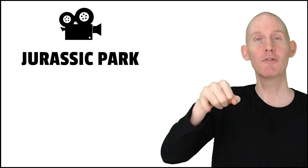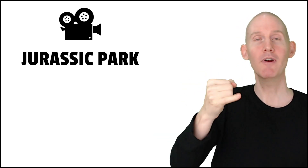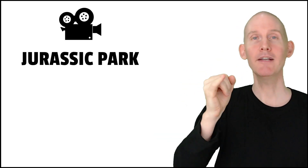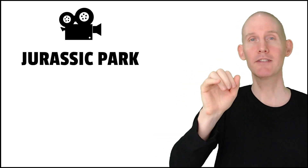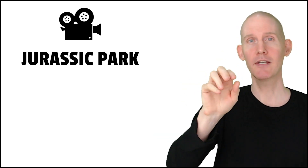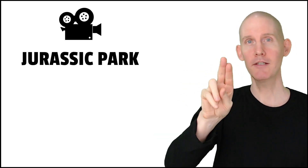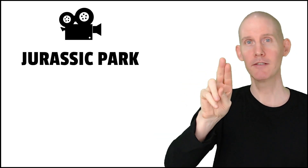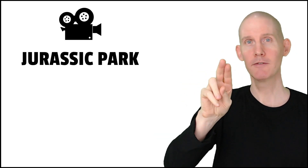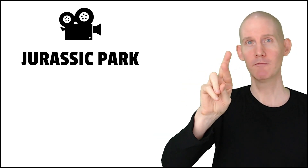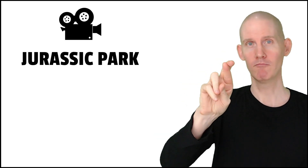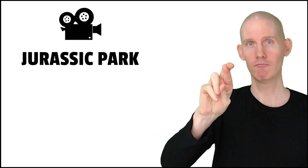Jurassic